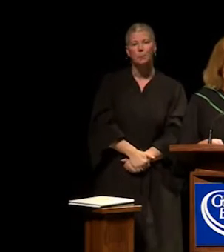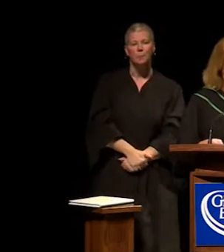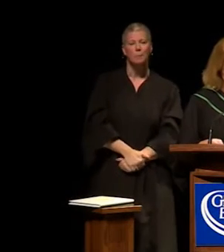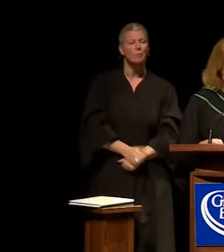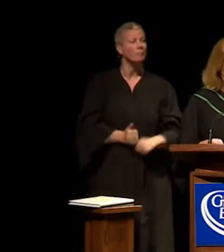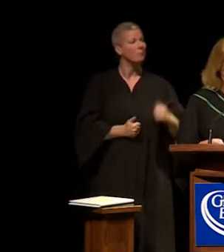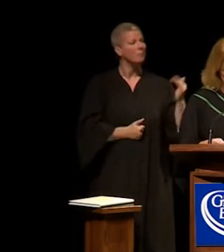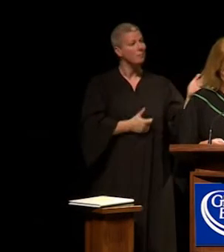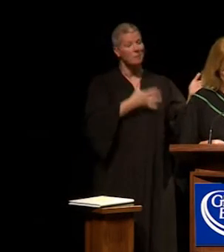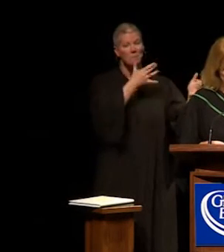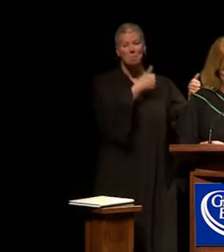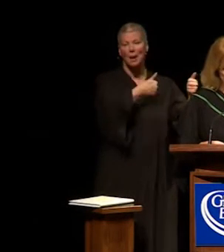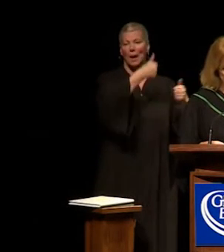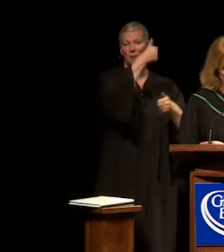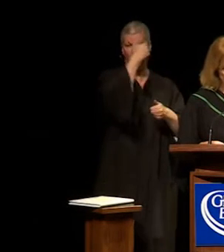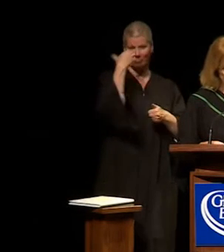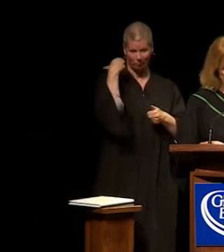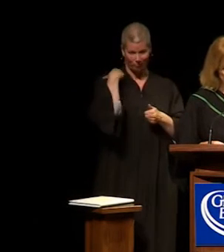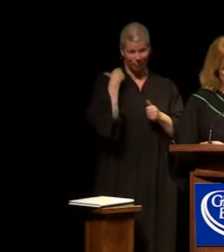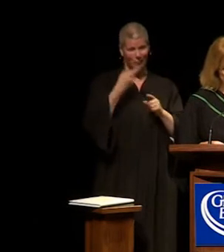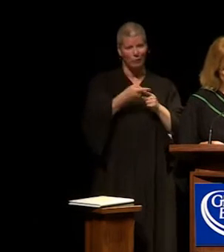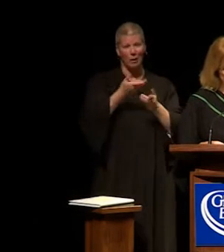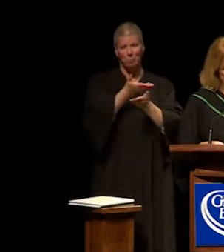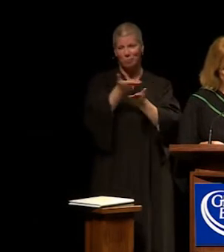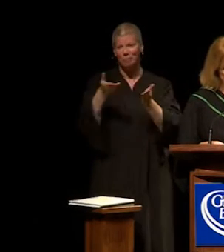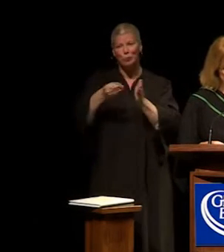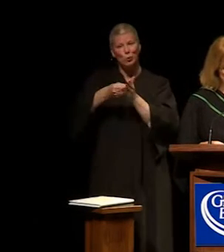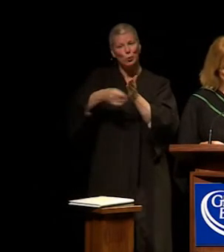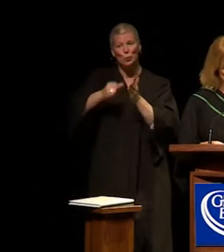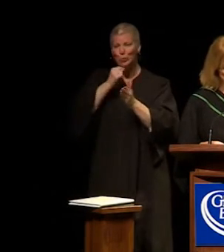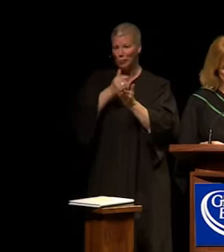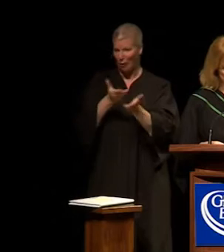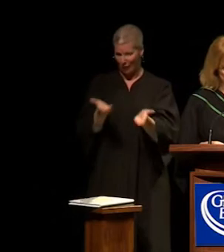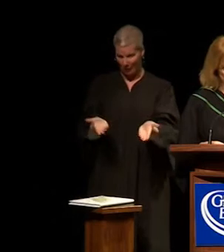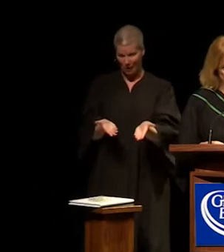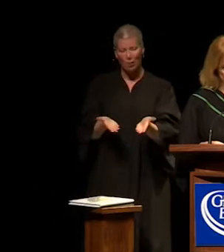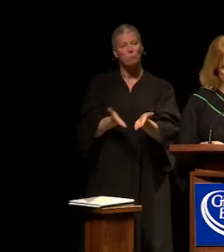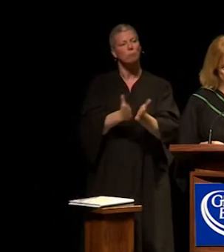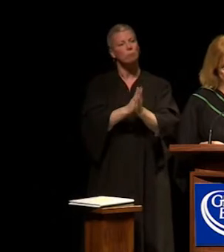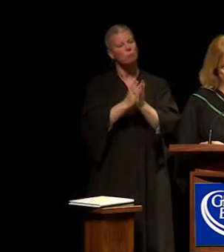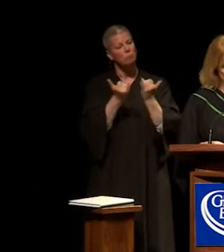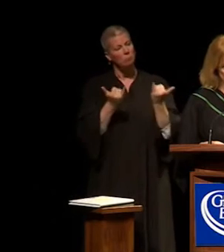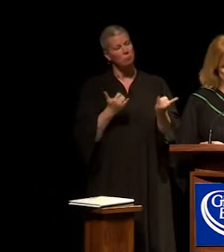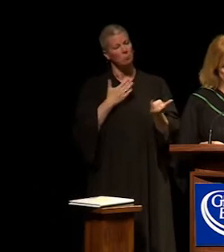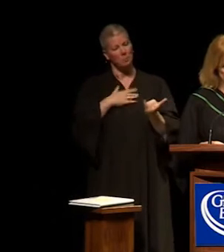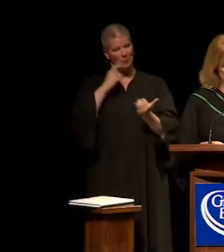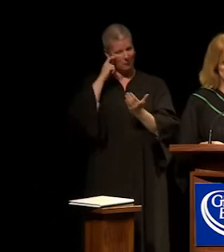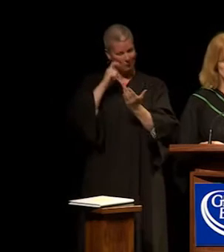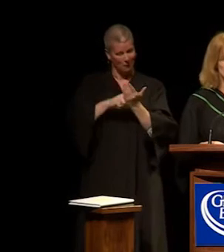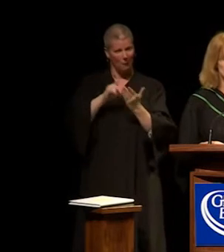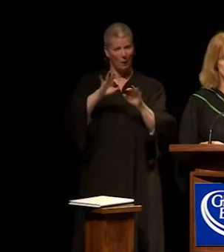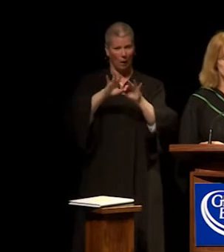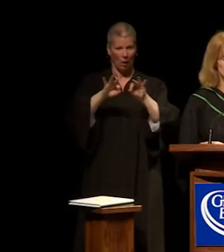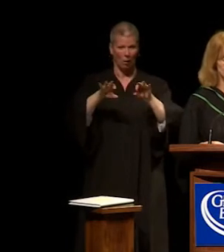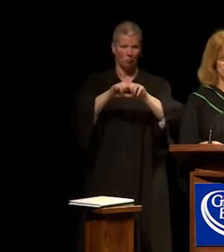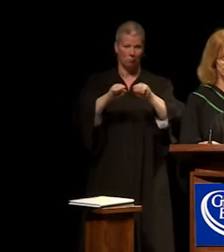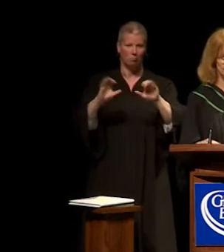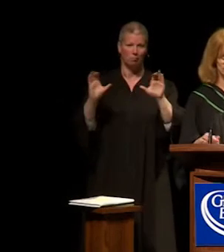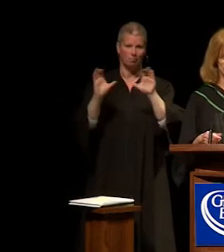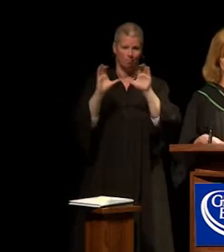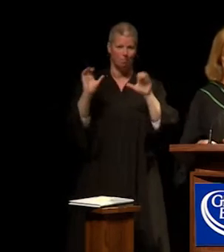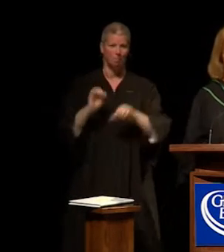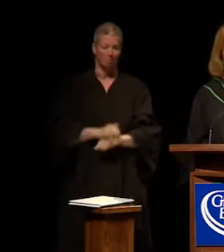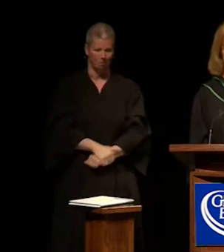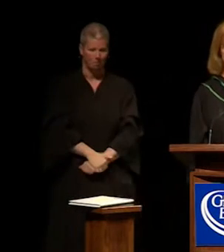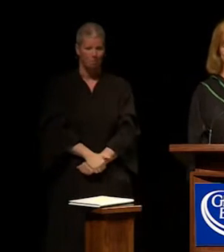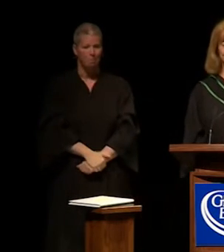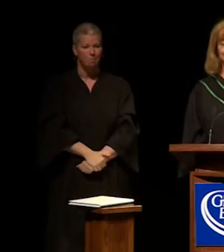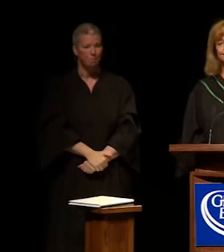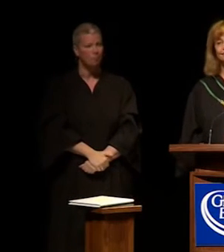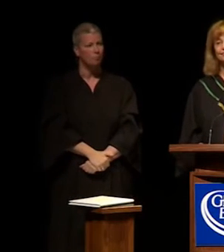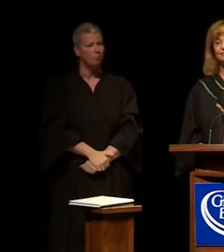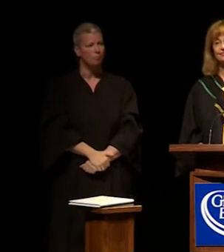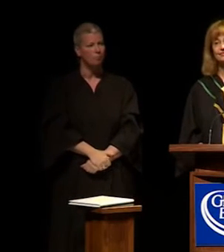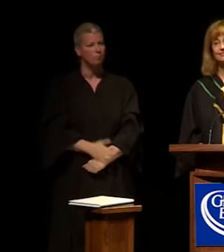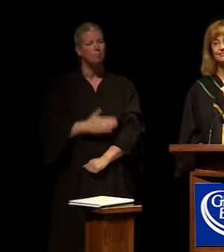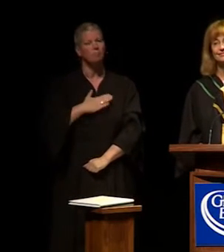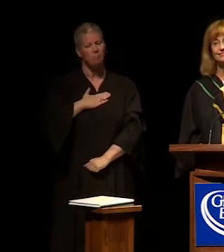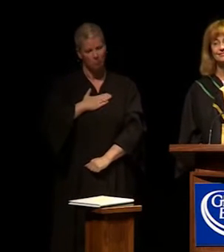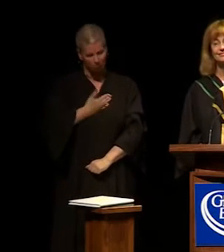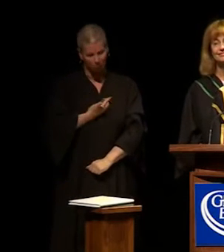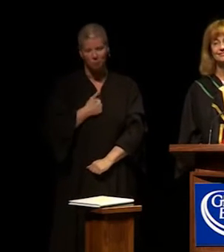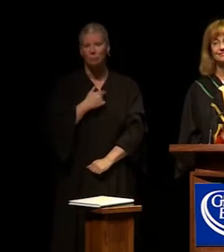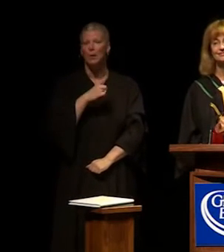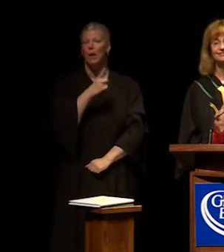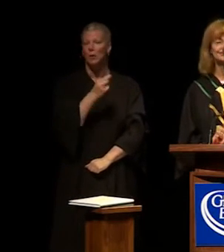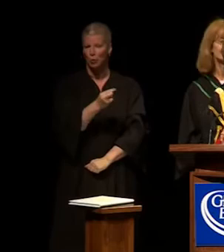Madam Chancellor, on behalf of the candidates not present, I request that you confer their credentials in absentia. I so